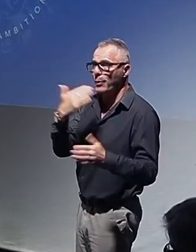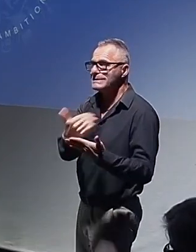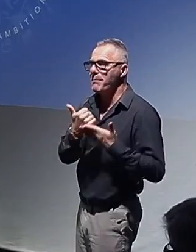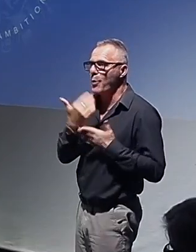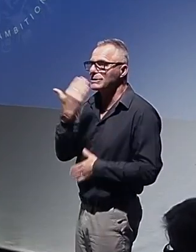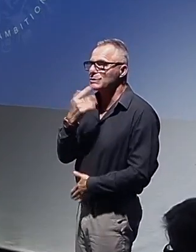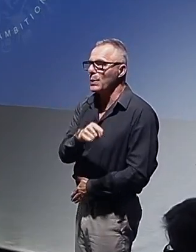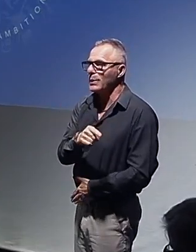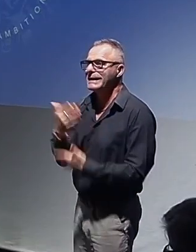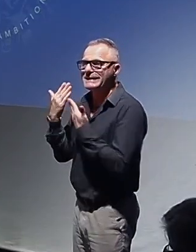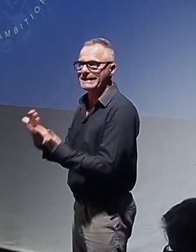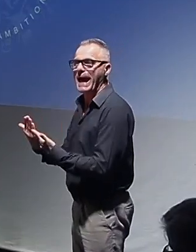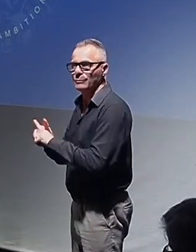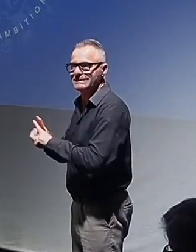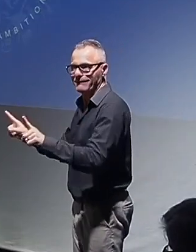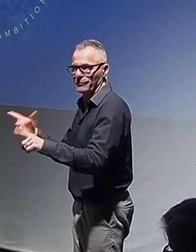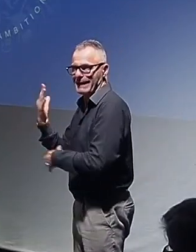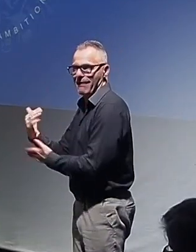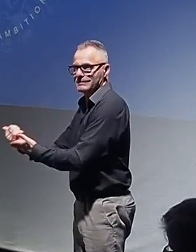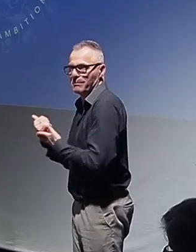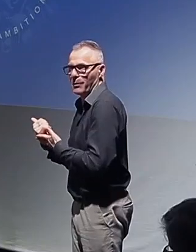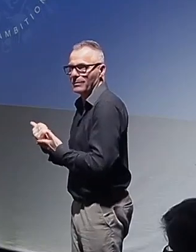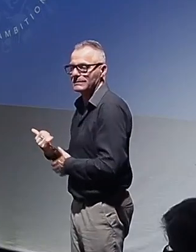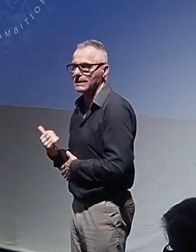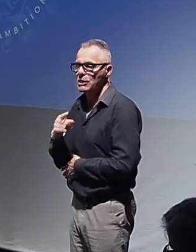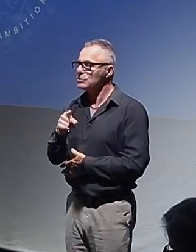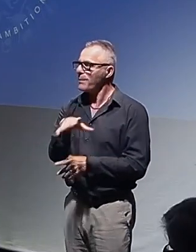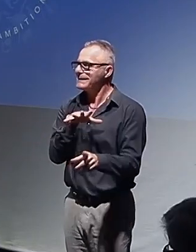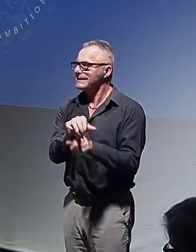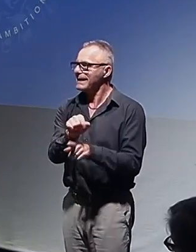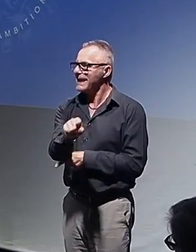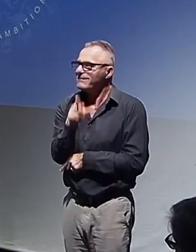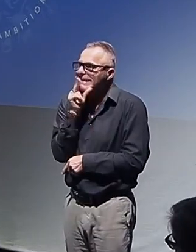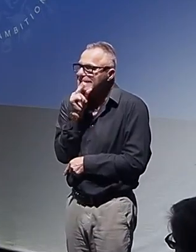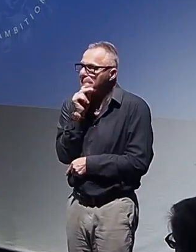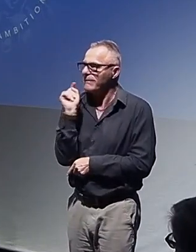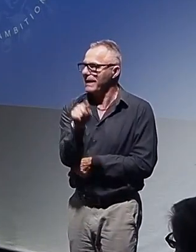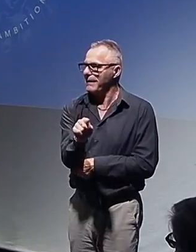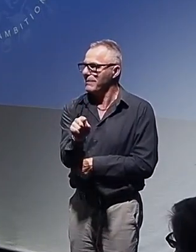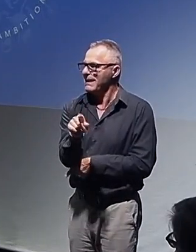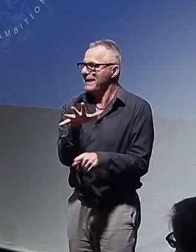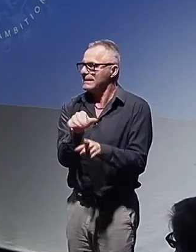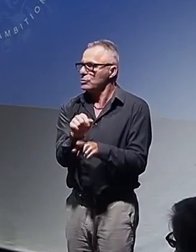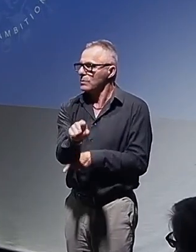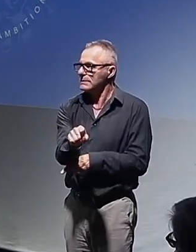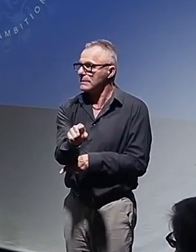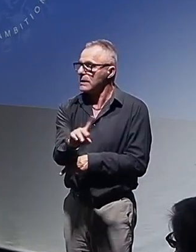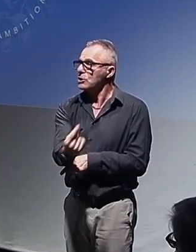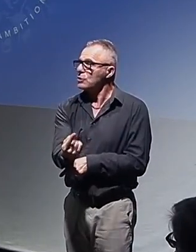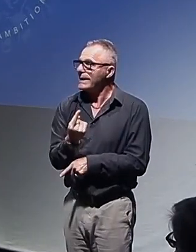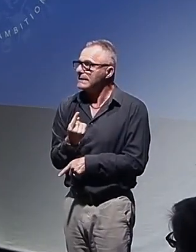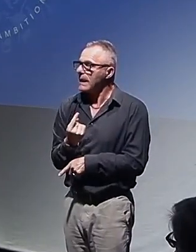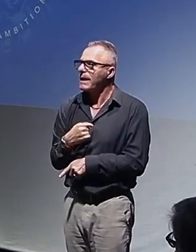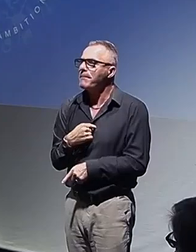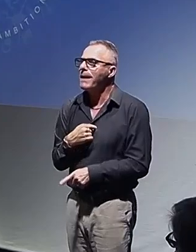that you might do now at a good school. Yeah. So it wasn't identified, it wasn't taken notice of. And so he's coming, but he's got the